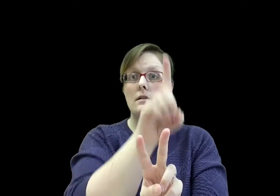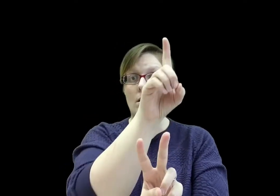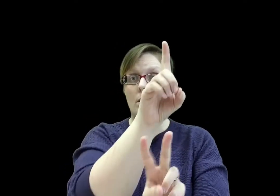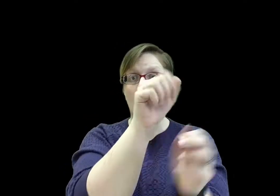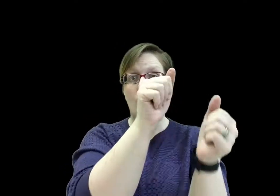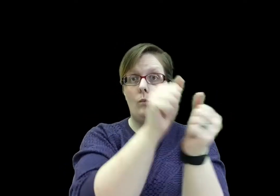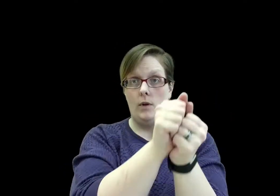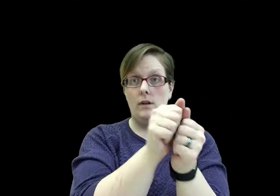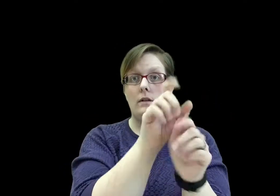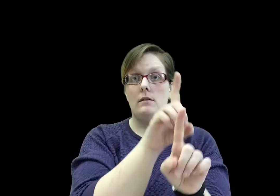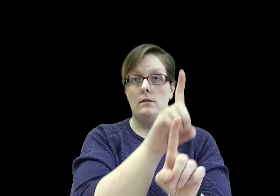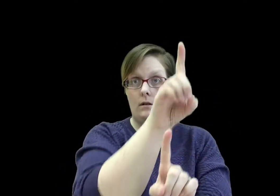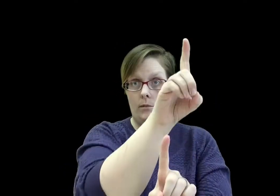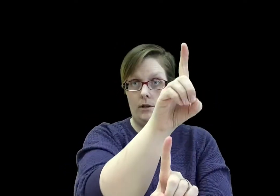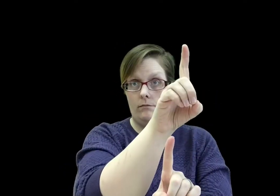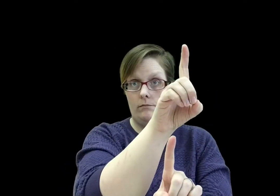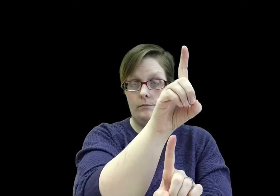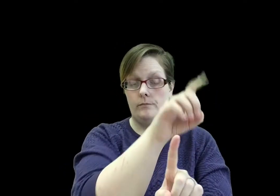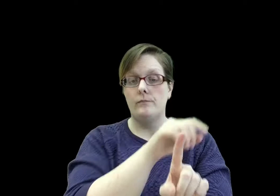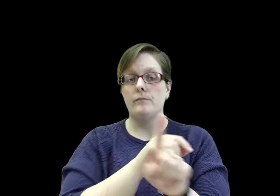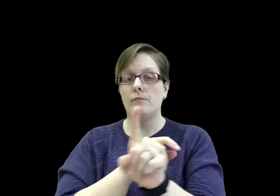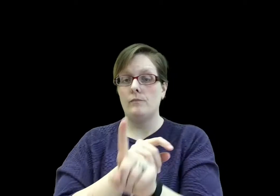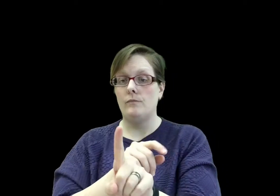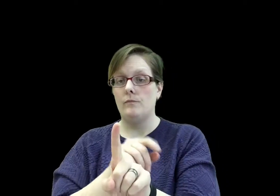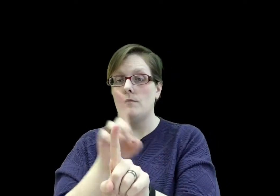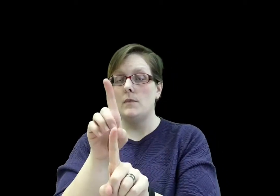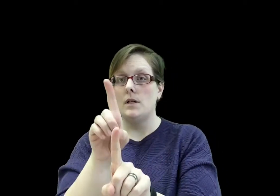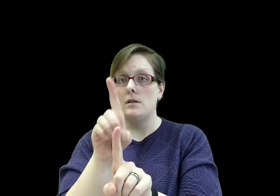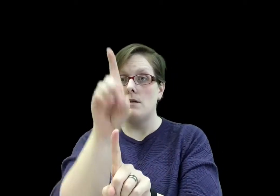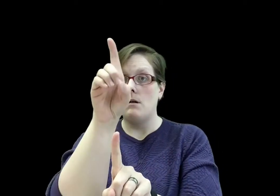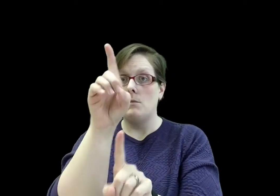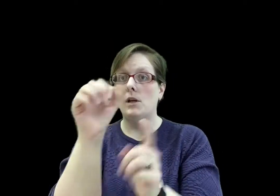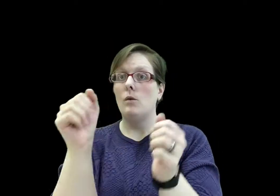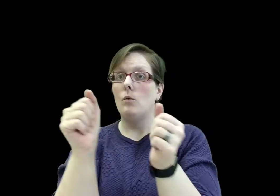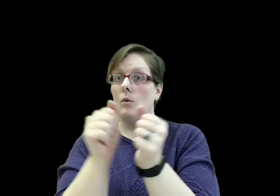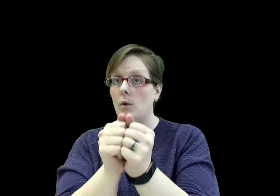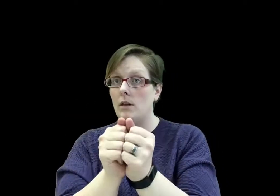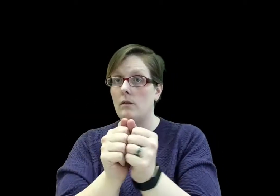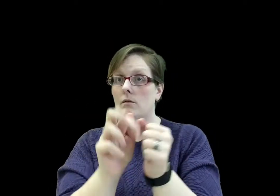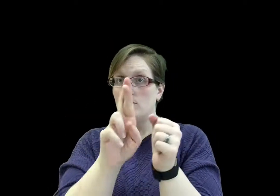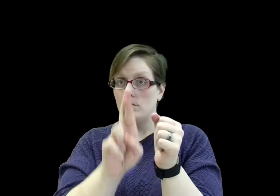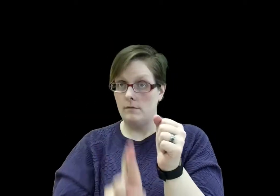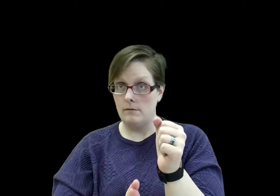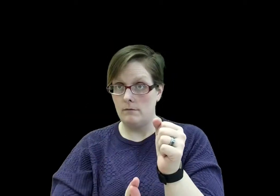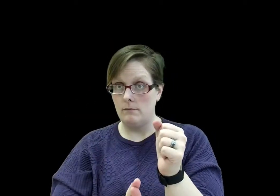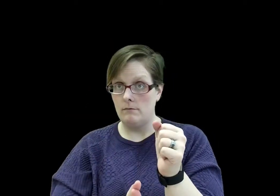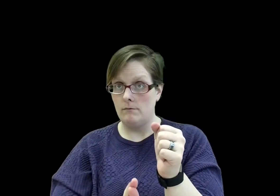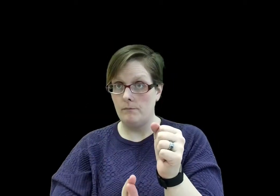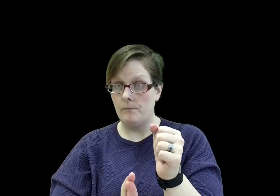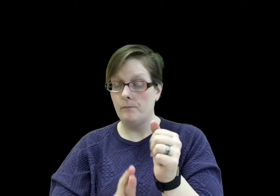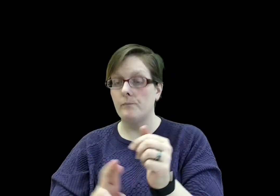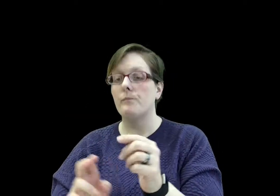They still have 1 dominant with 1 dominant, 1 dominant with 1